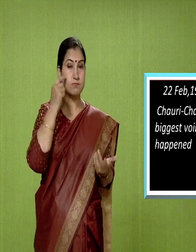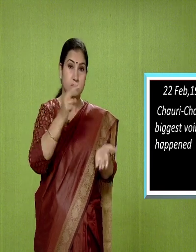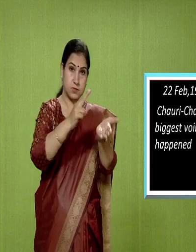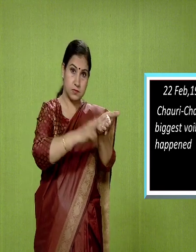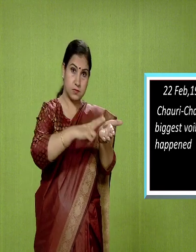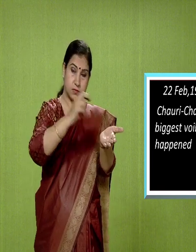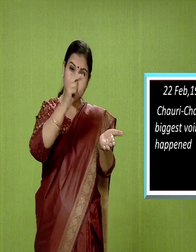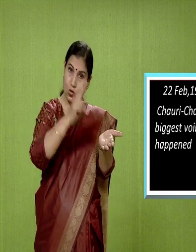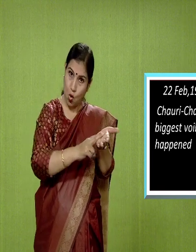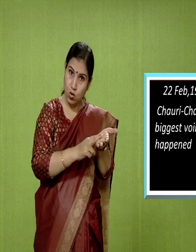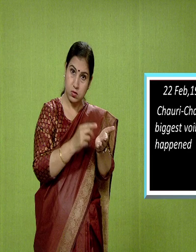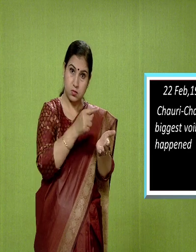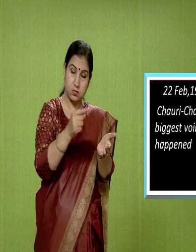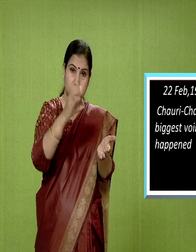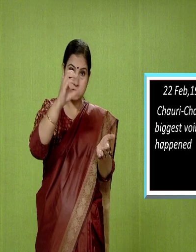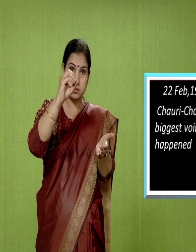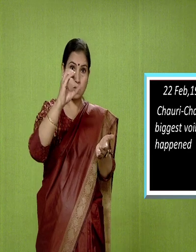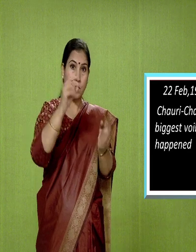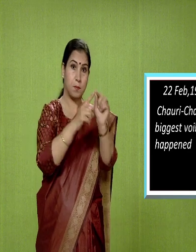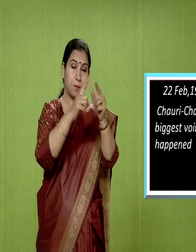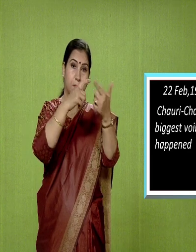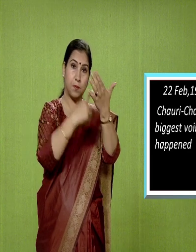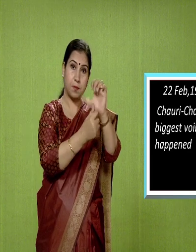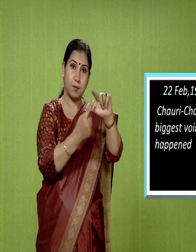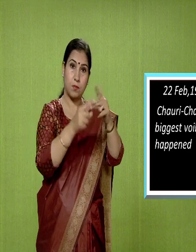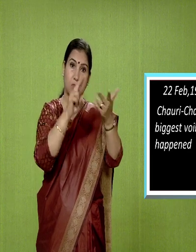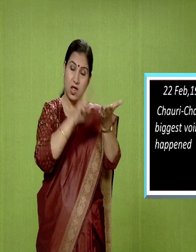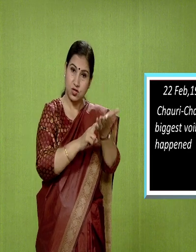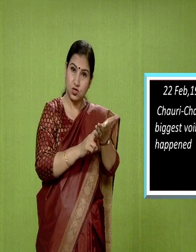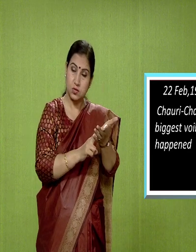therefore, he decided to end the non-cooperation movement